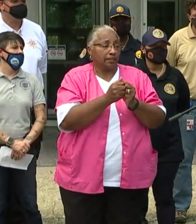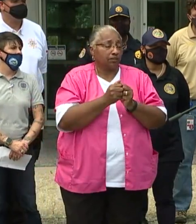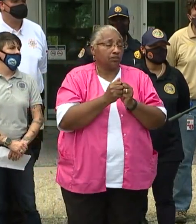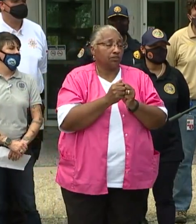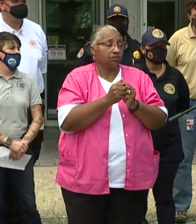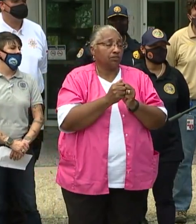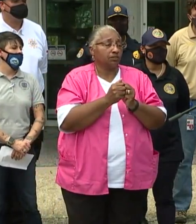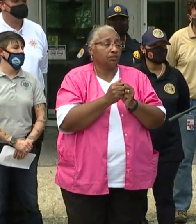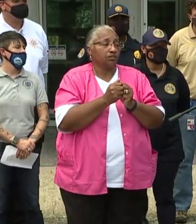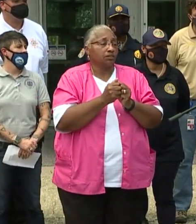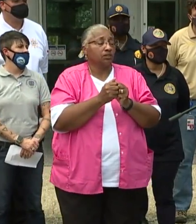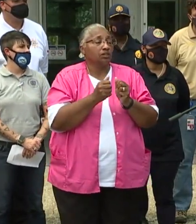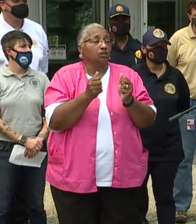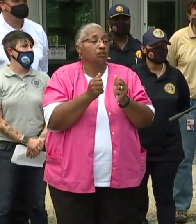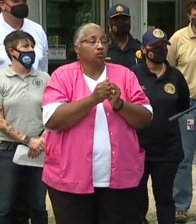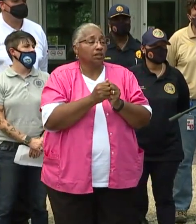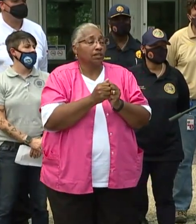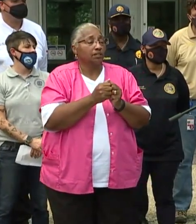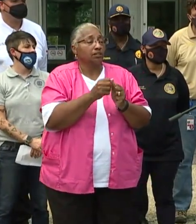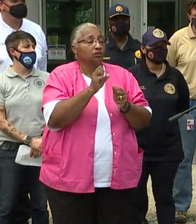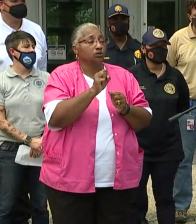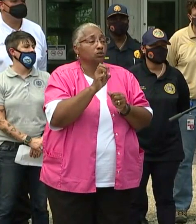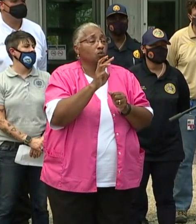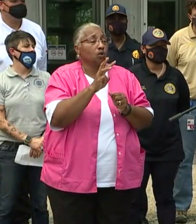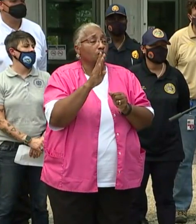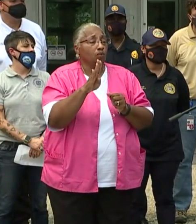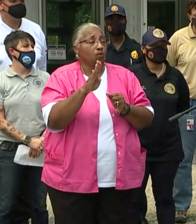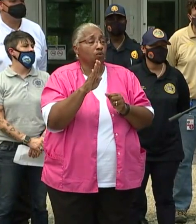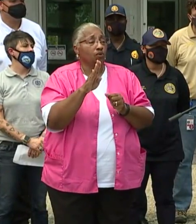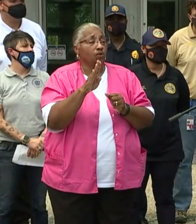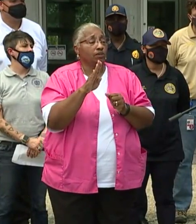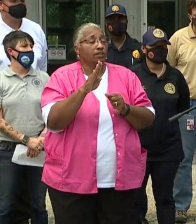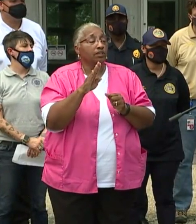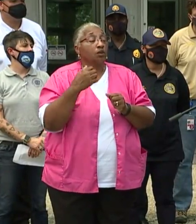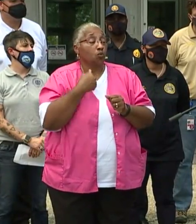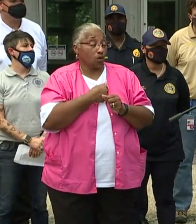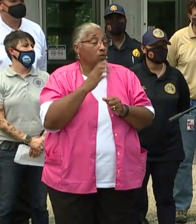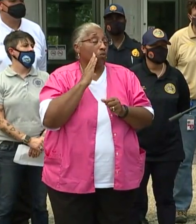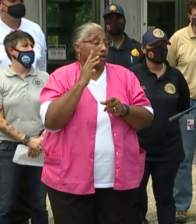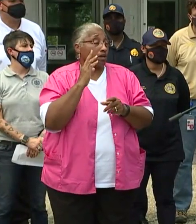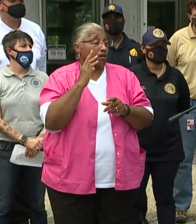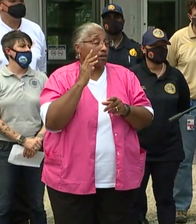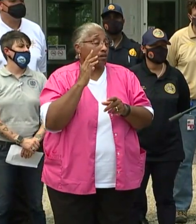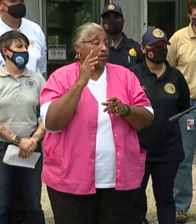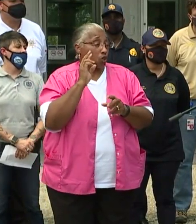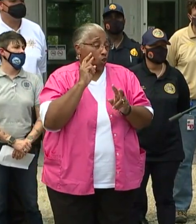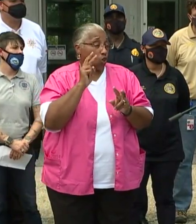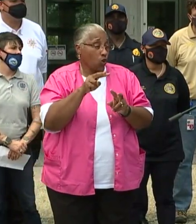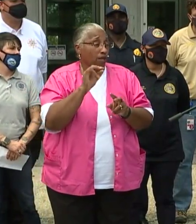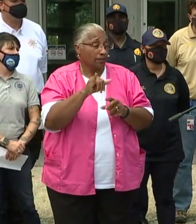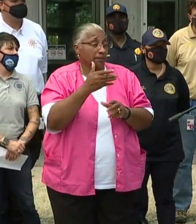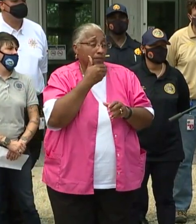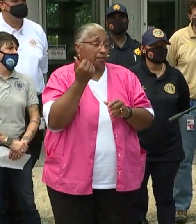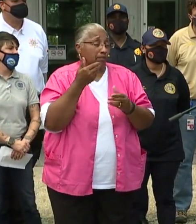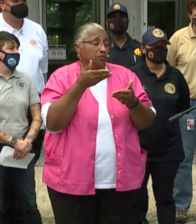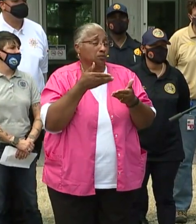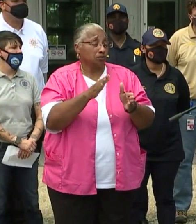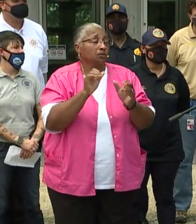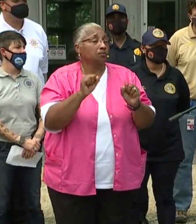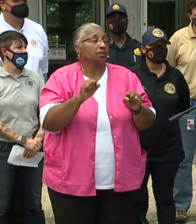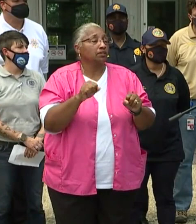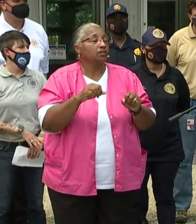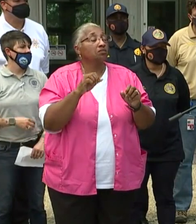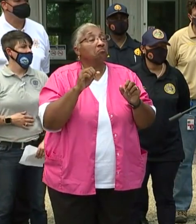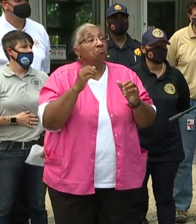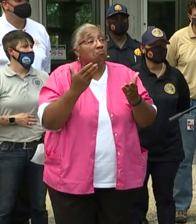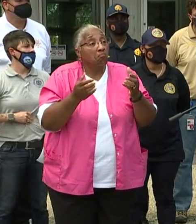between DPW and Sewage and Water Board, we're going to look at it, and then we're going to address it in the best way we can. And it could be a catch